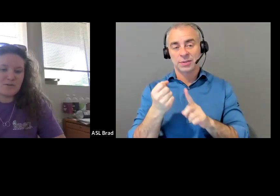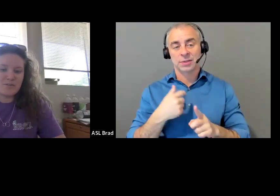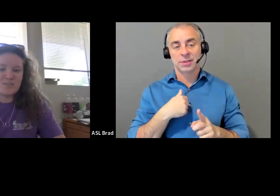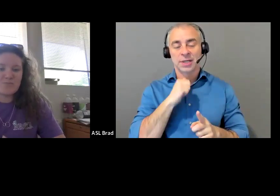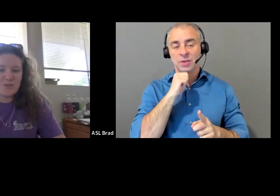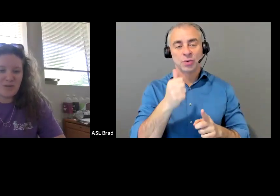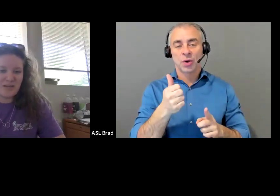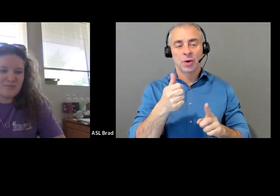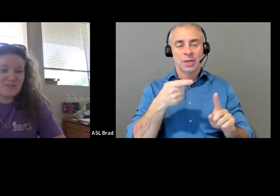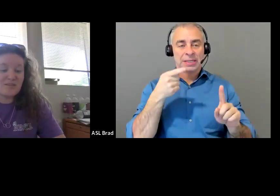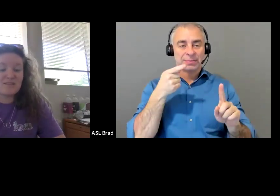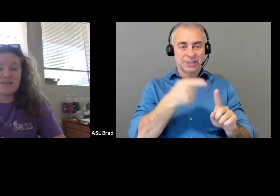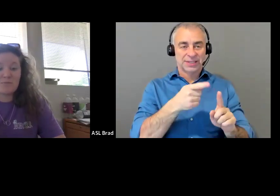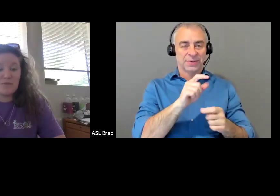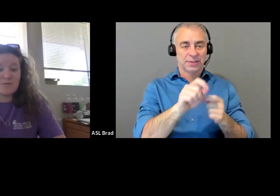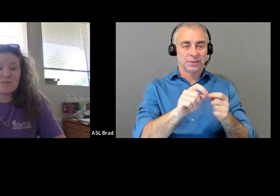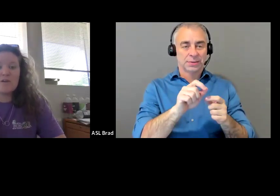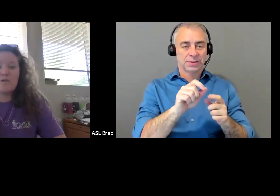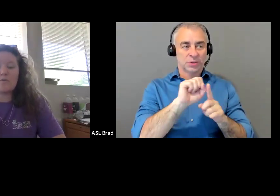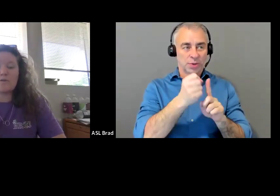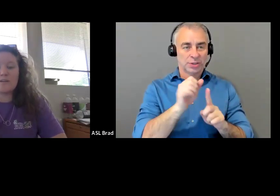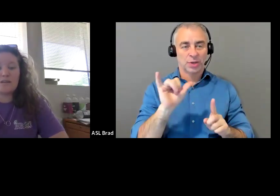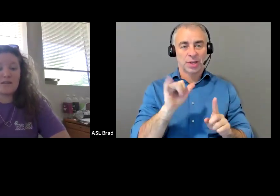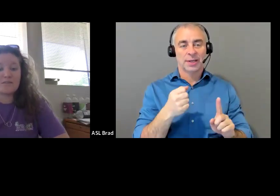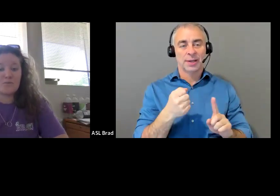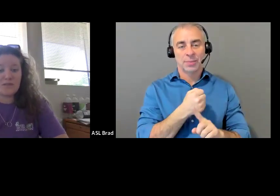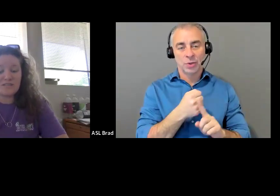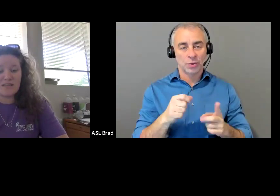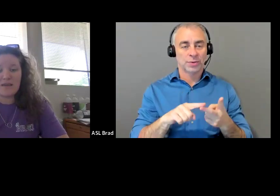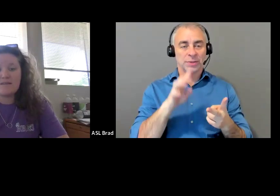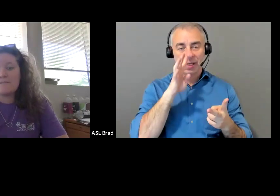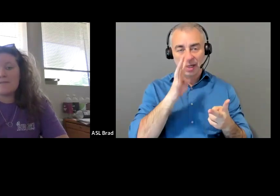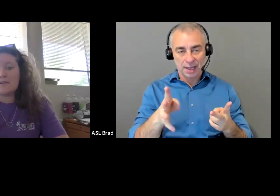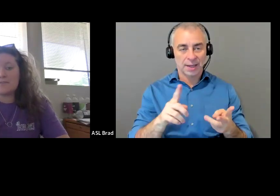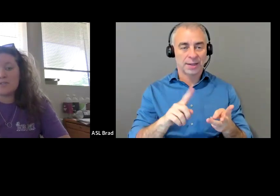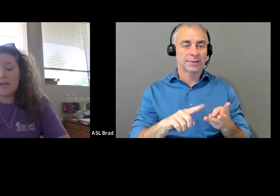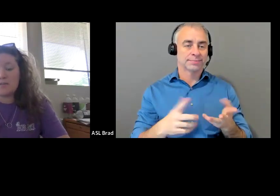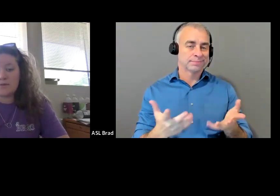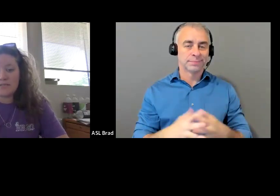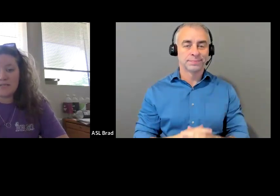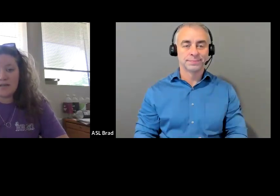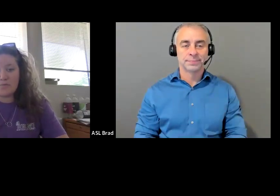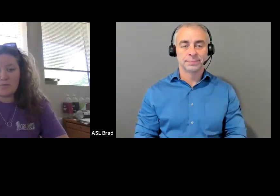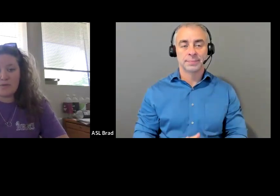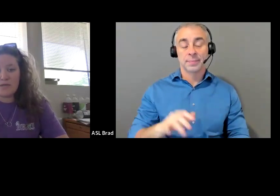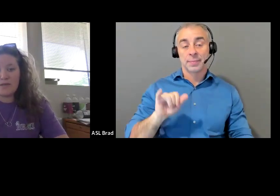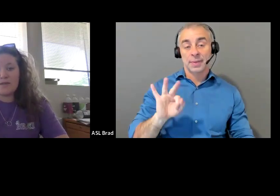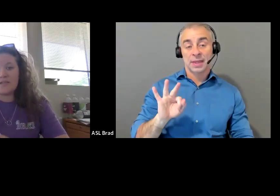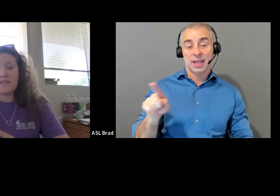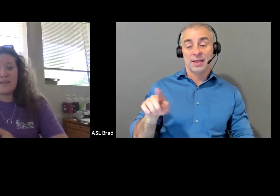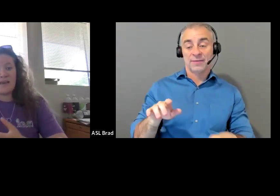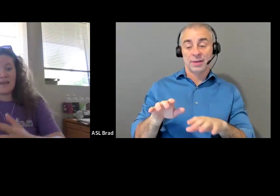specific situations, especially when it comes to things like abuse or neglect or things like that. Now, if the child brings that up with